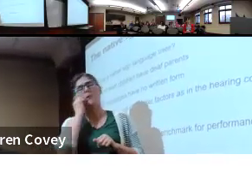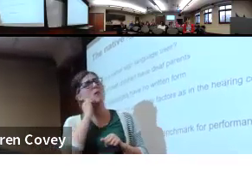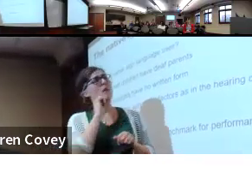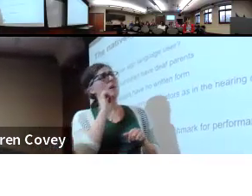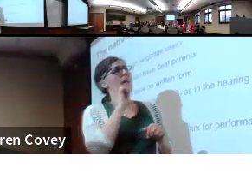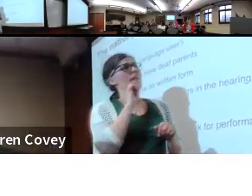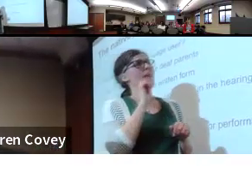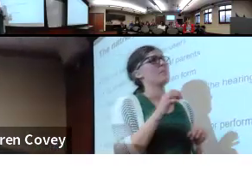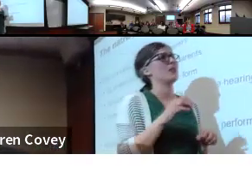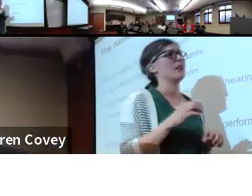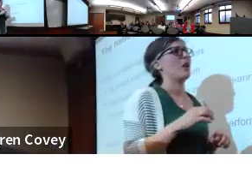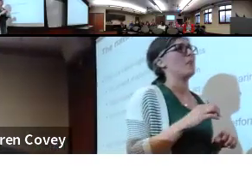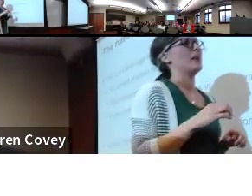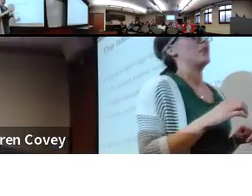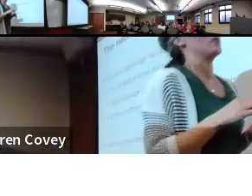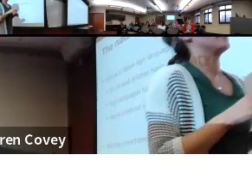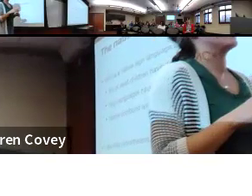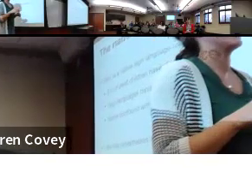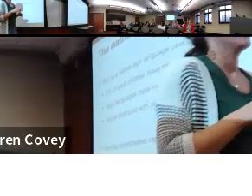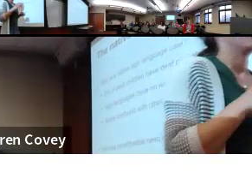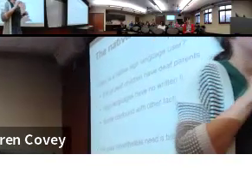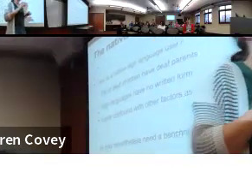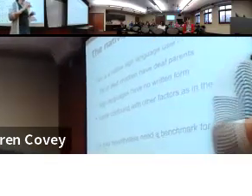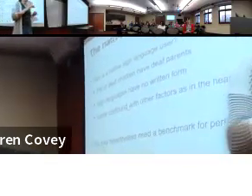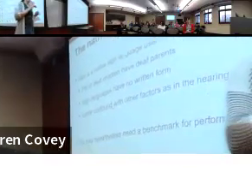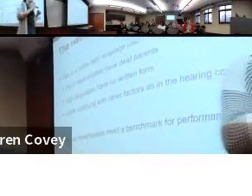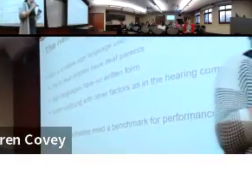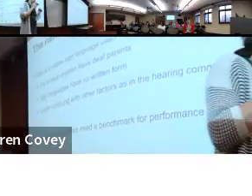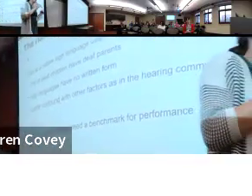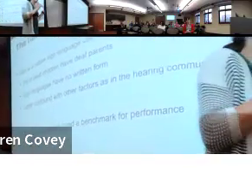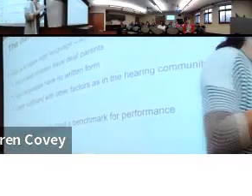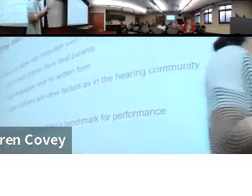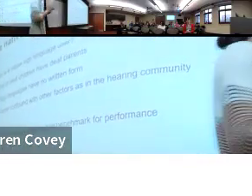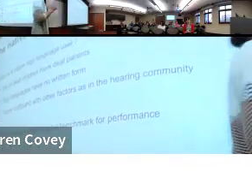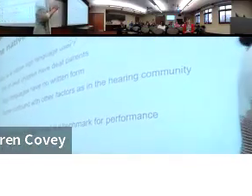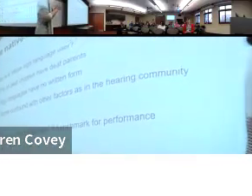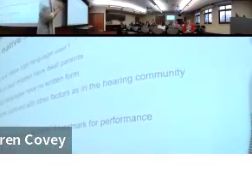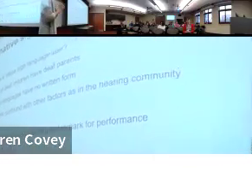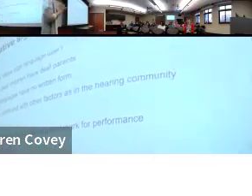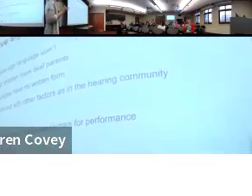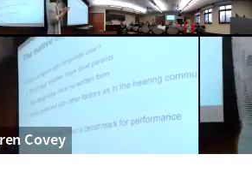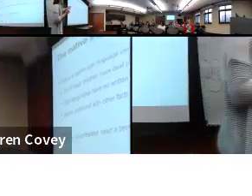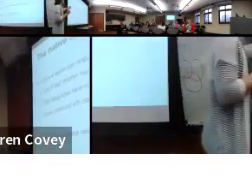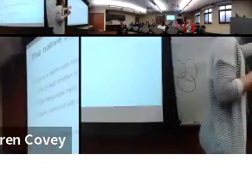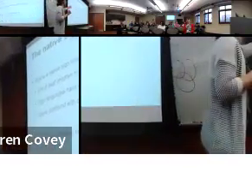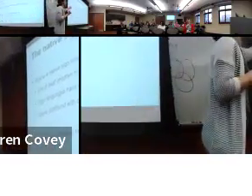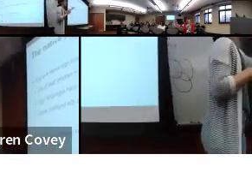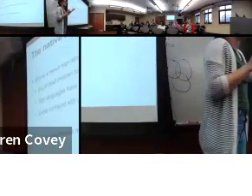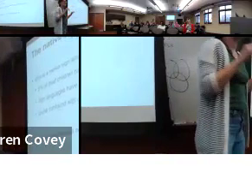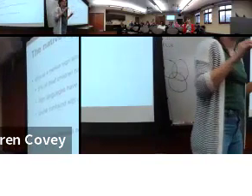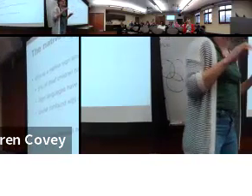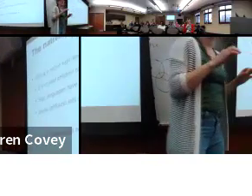So that particular complication is that when we're looking at the deaf community, it's only somewhere